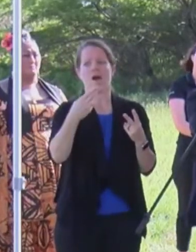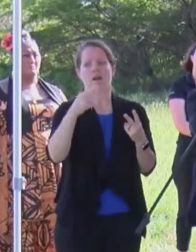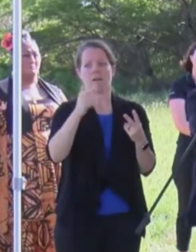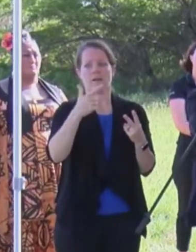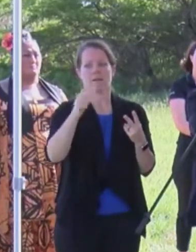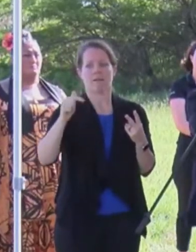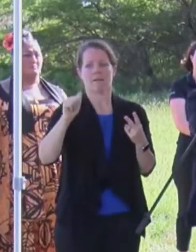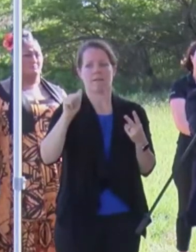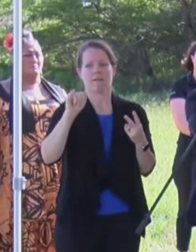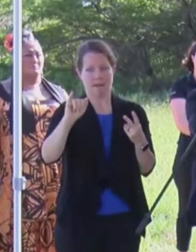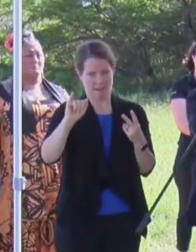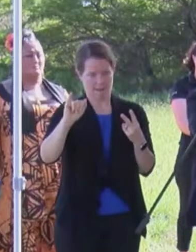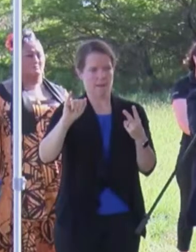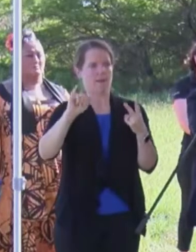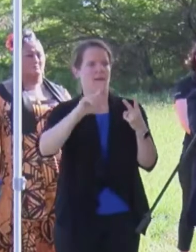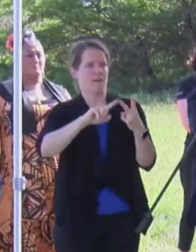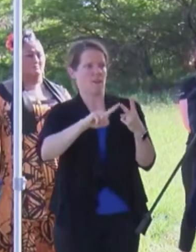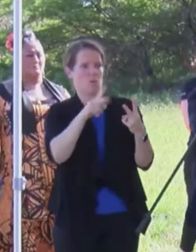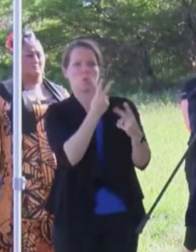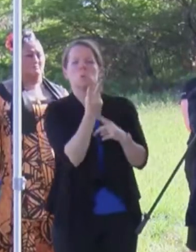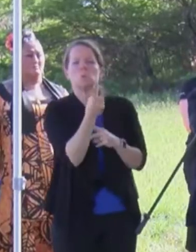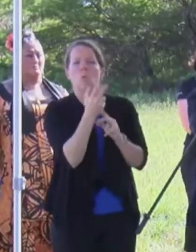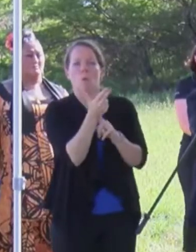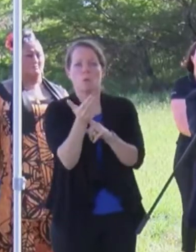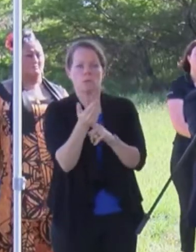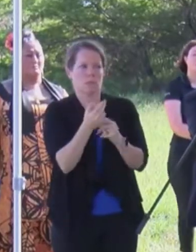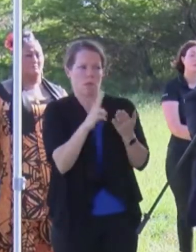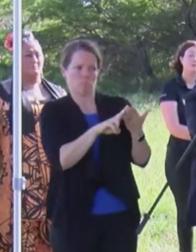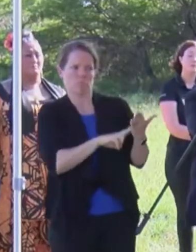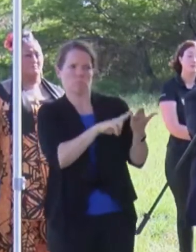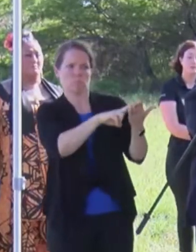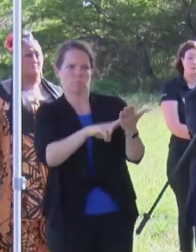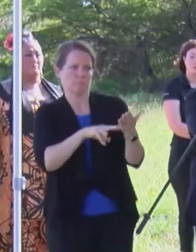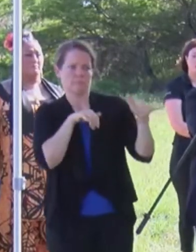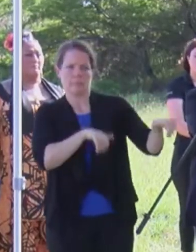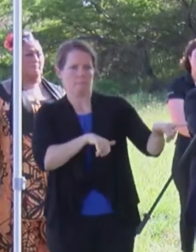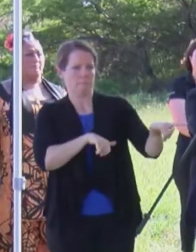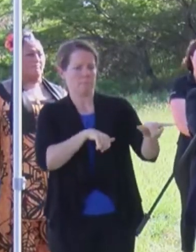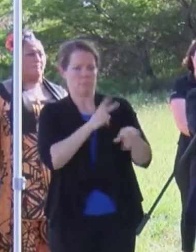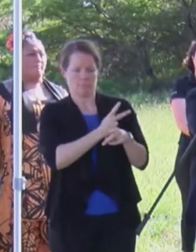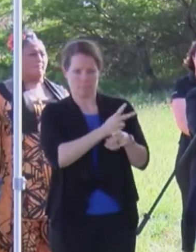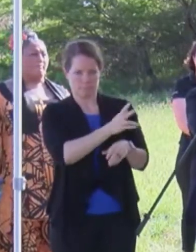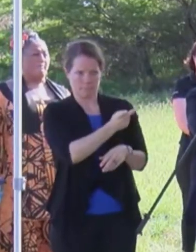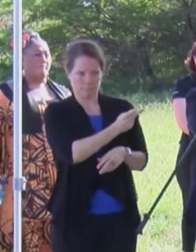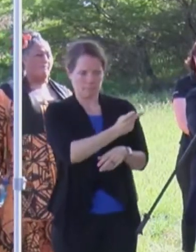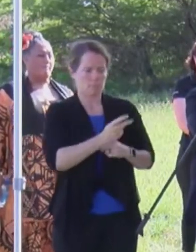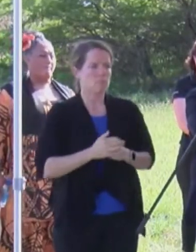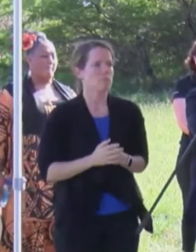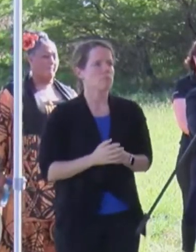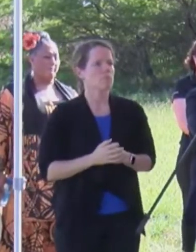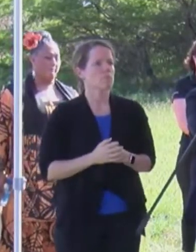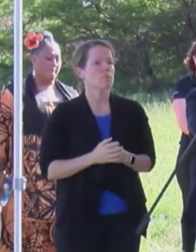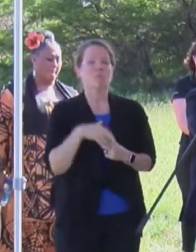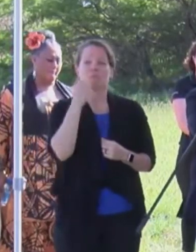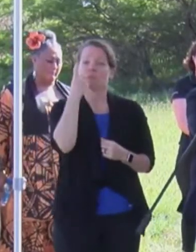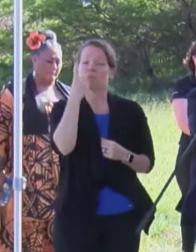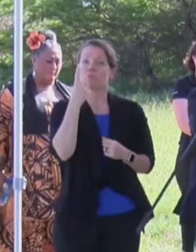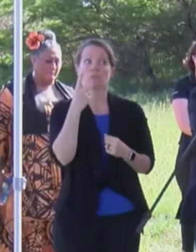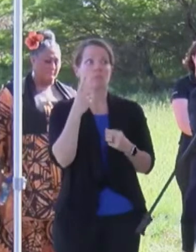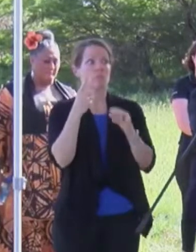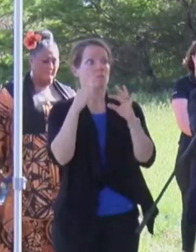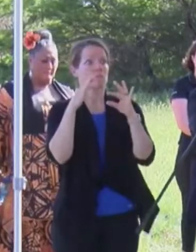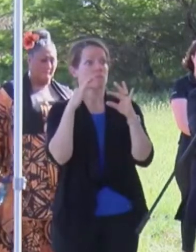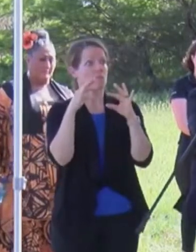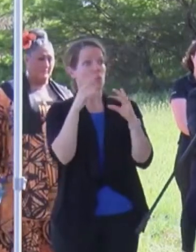are still hotels. There are a lot of different types of people in the circumstance of being